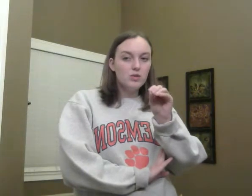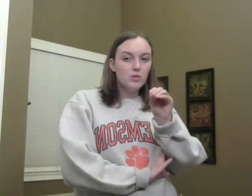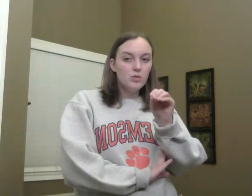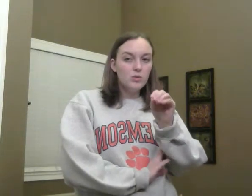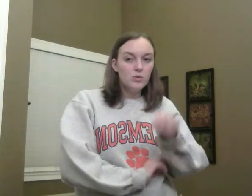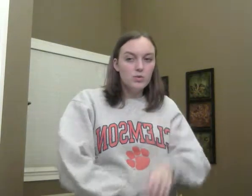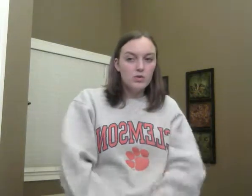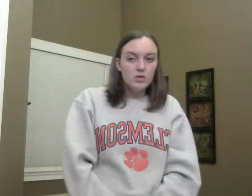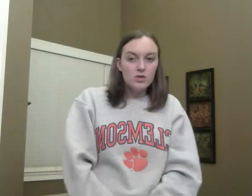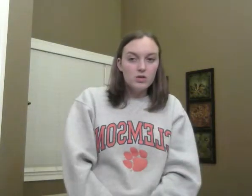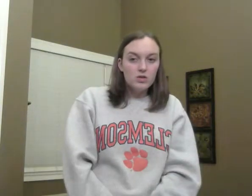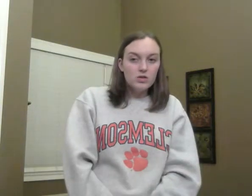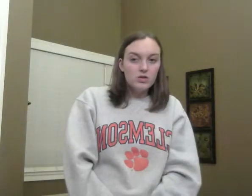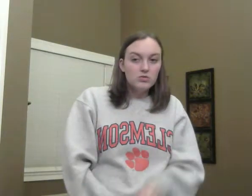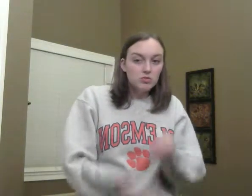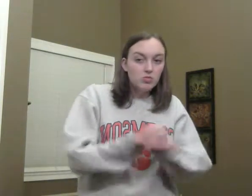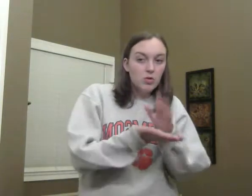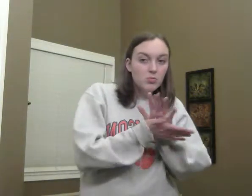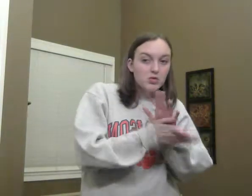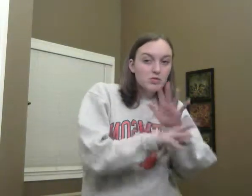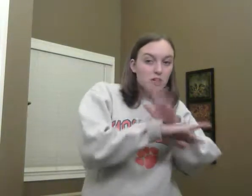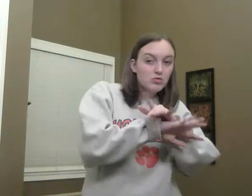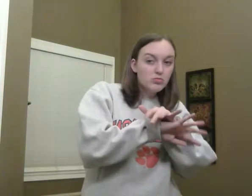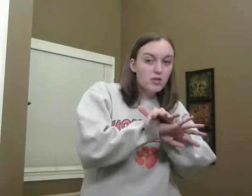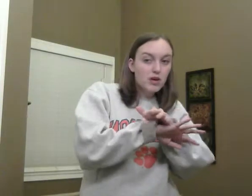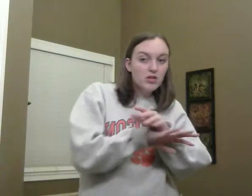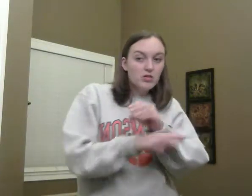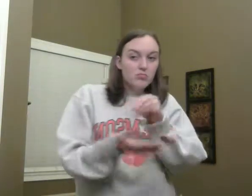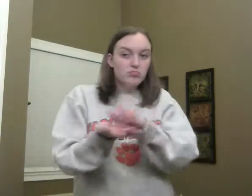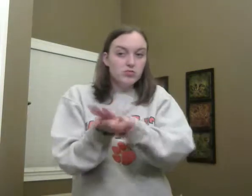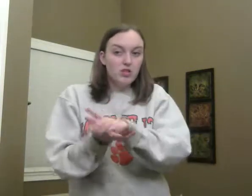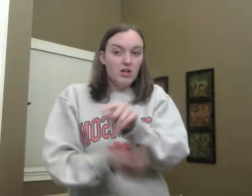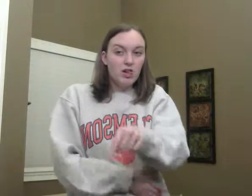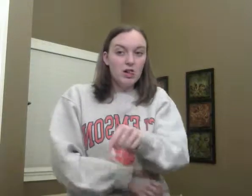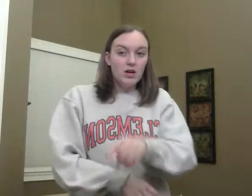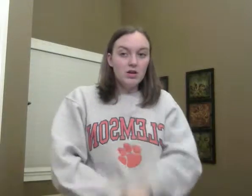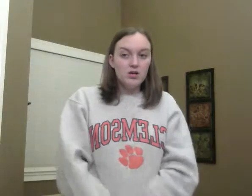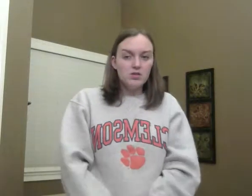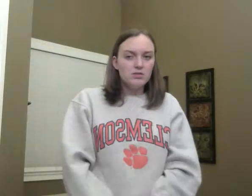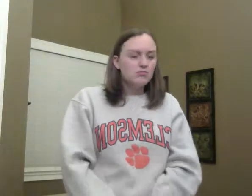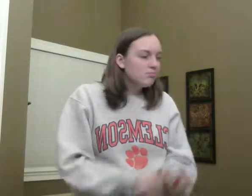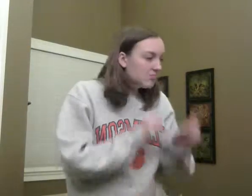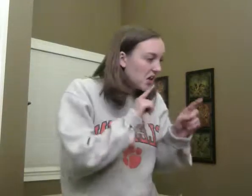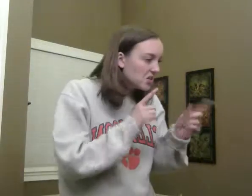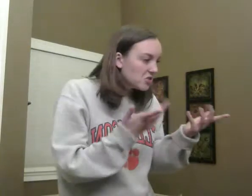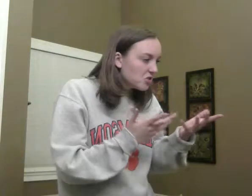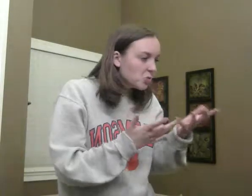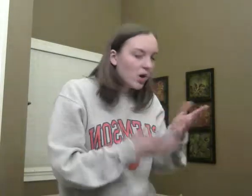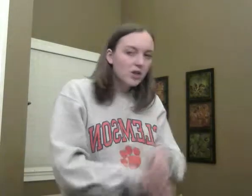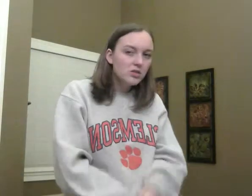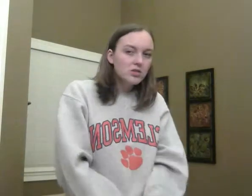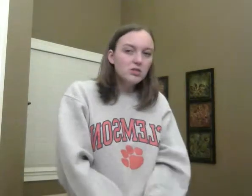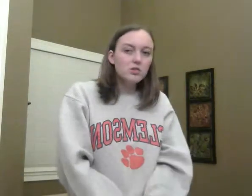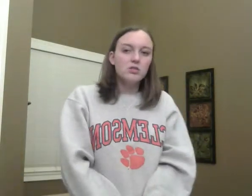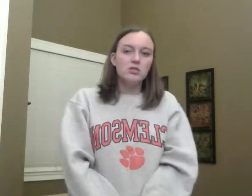Okay, so put a spider right there. What's your answer going to be? Which is, a